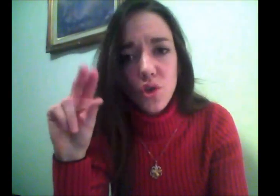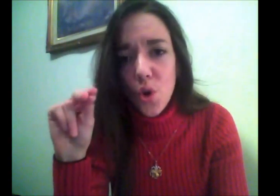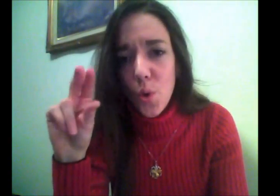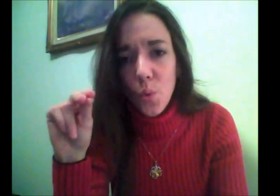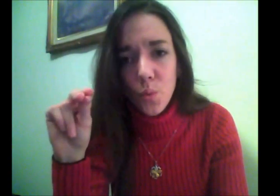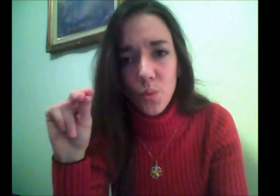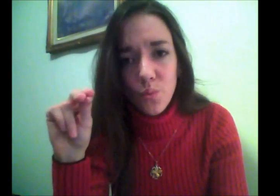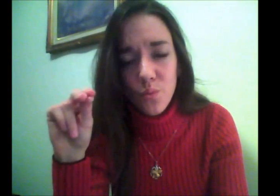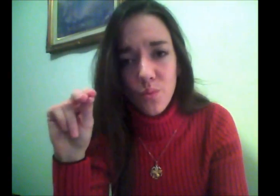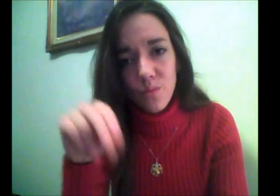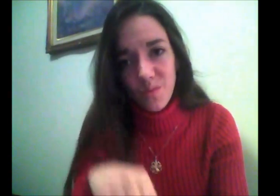no.